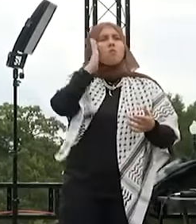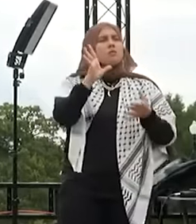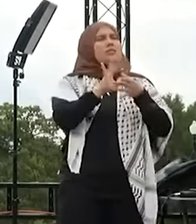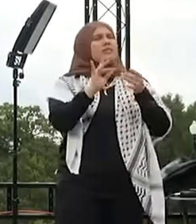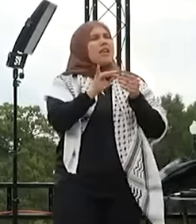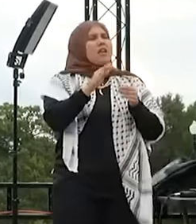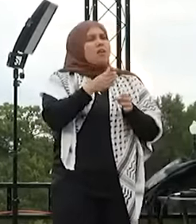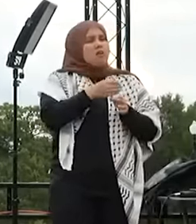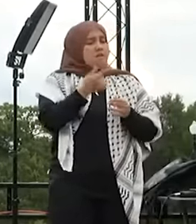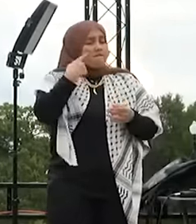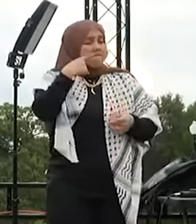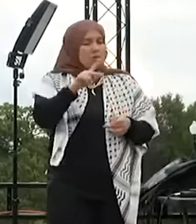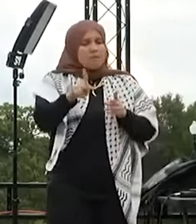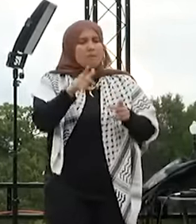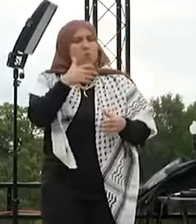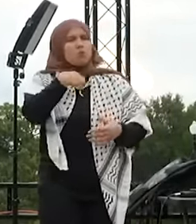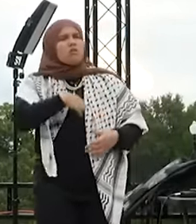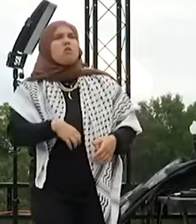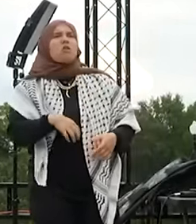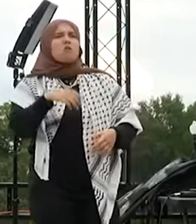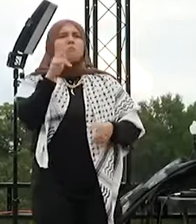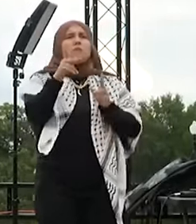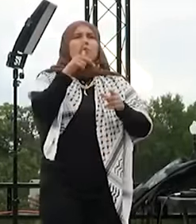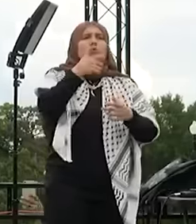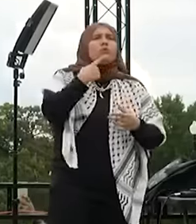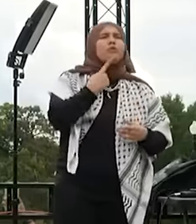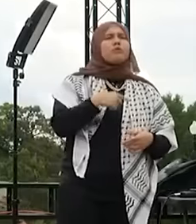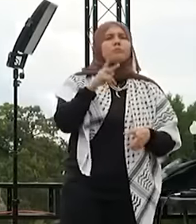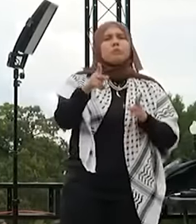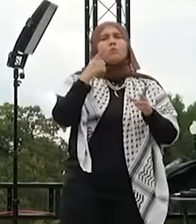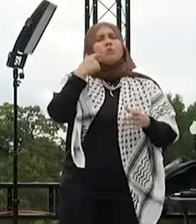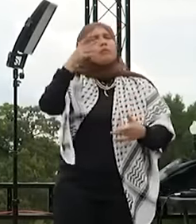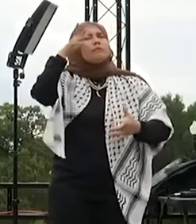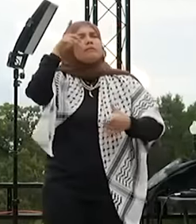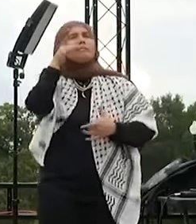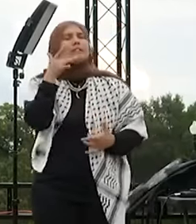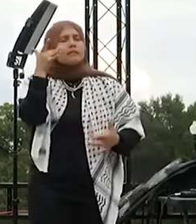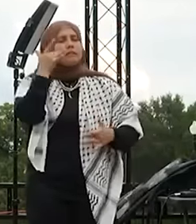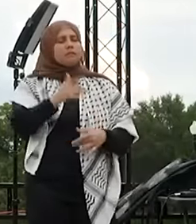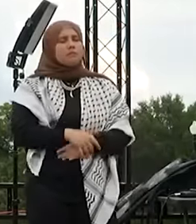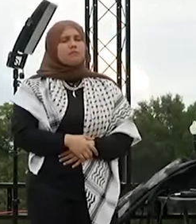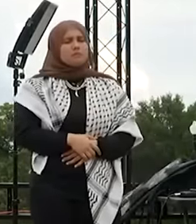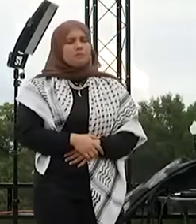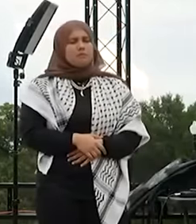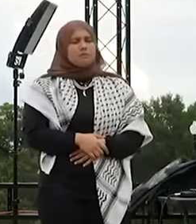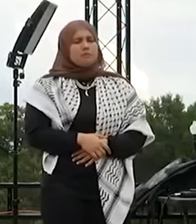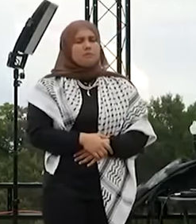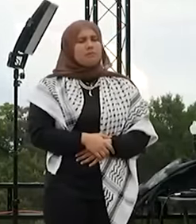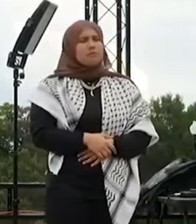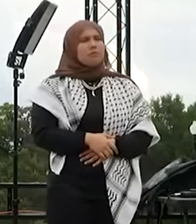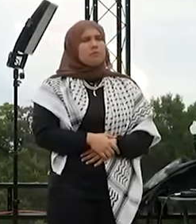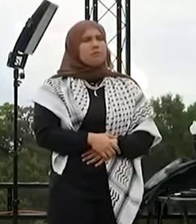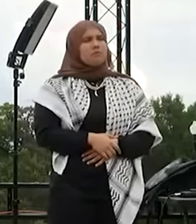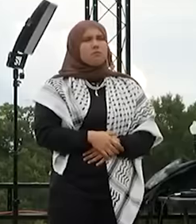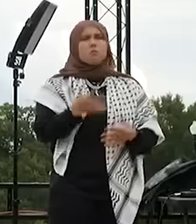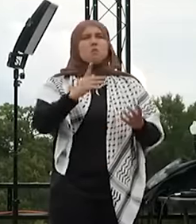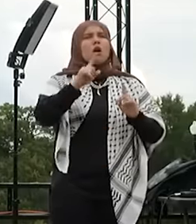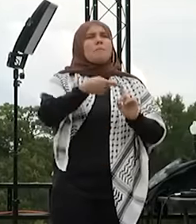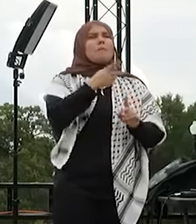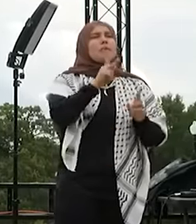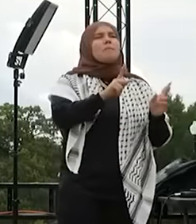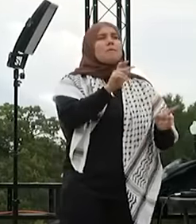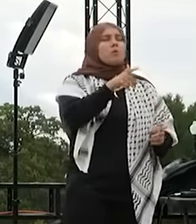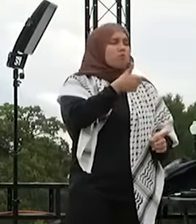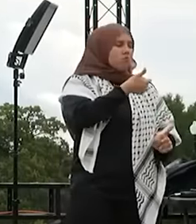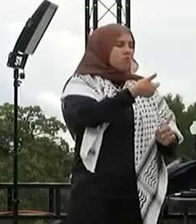behalf of one who is hungry, on behalf of one who is thirsty, on behalf of one who is sick, what then of the people of